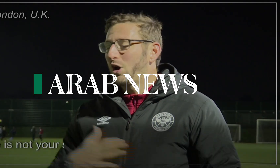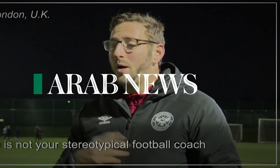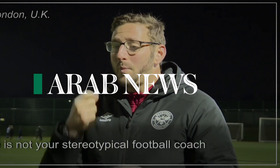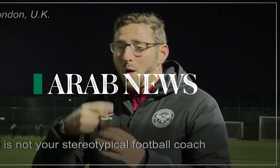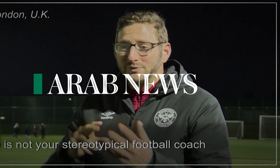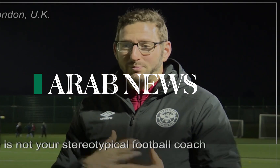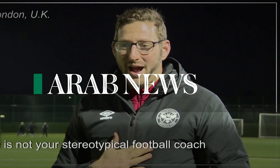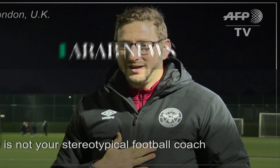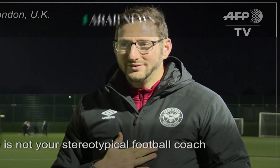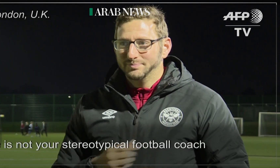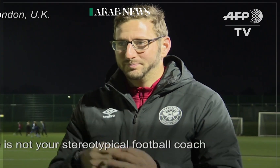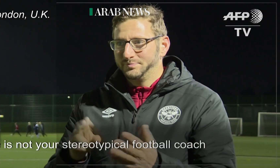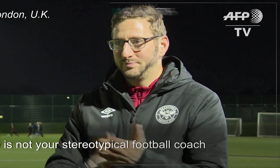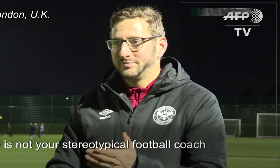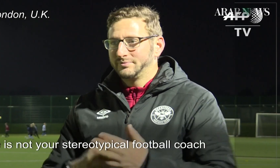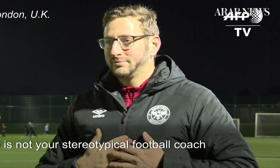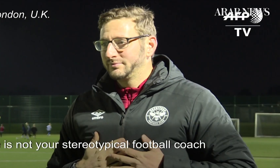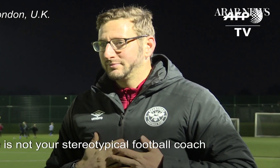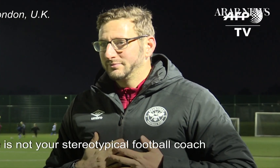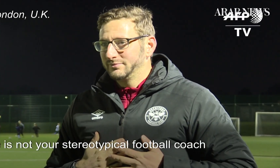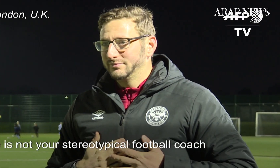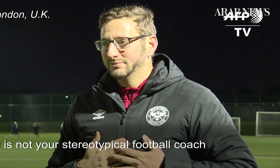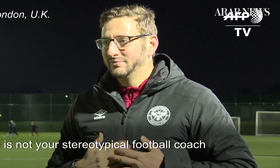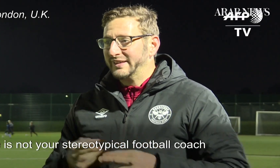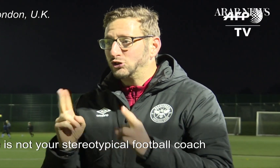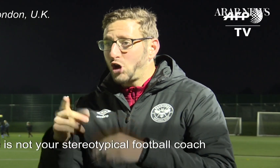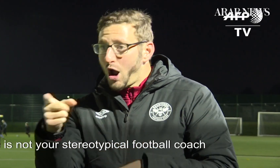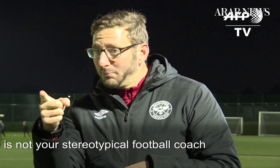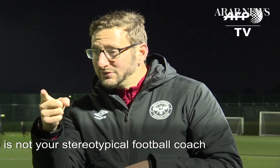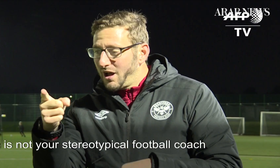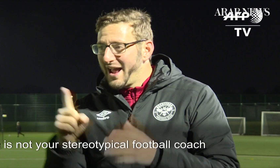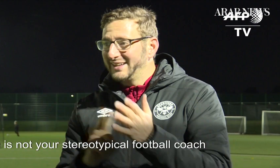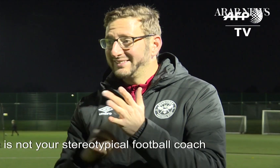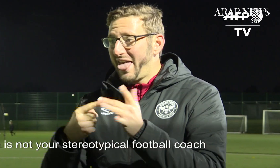no problem, that's fantastic. So, my name's Ben, as I've been told, so... Next,